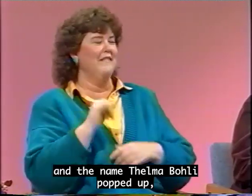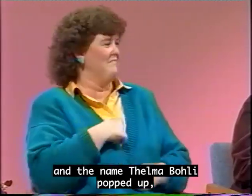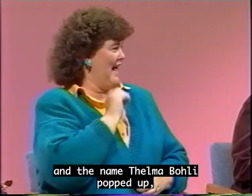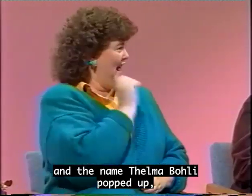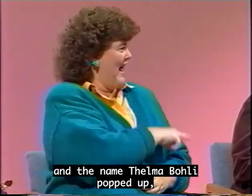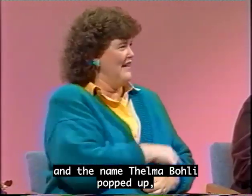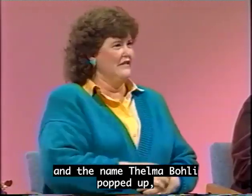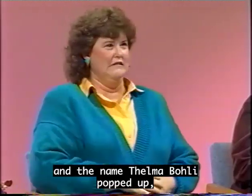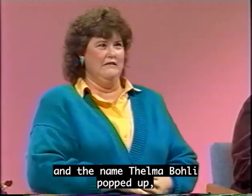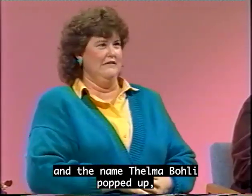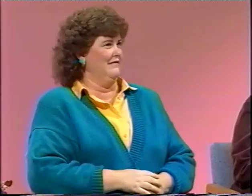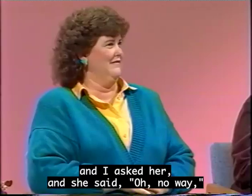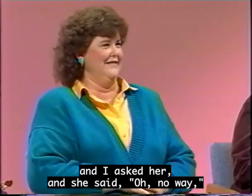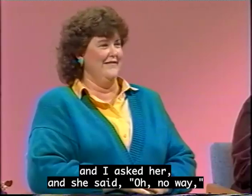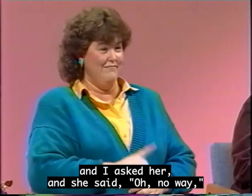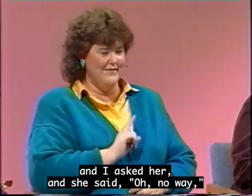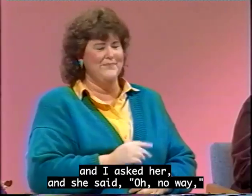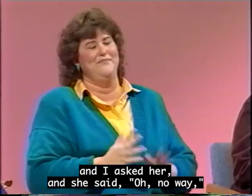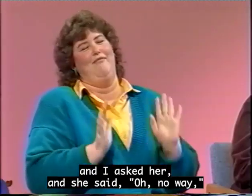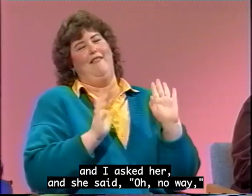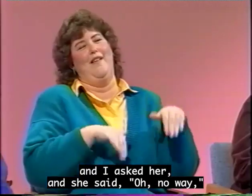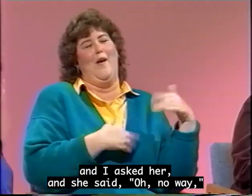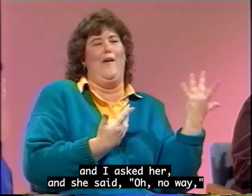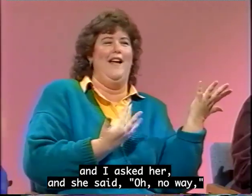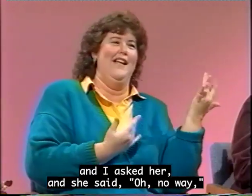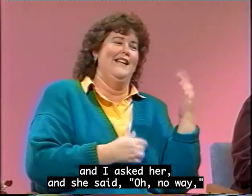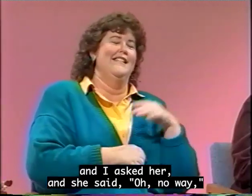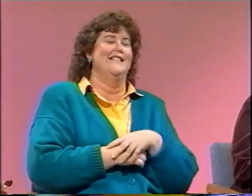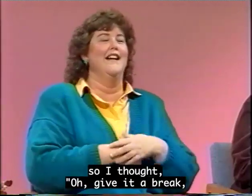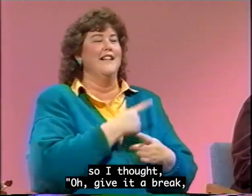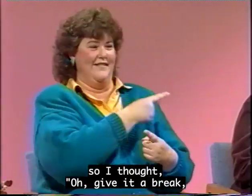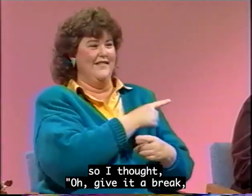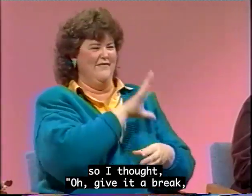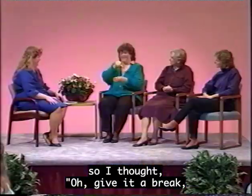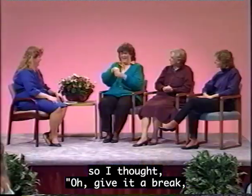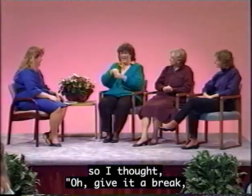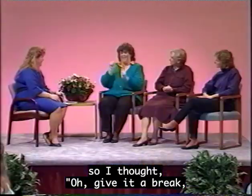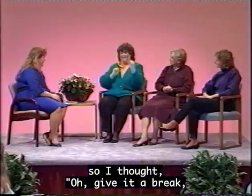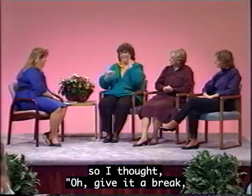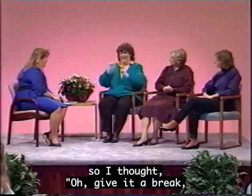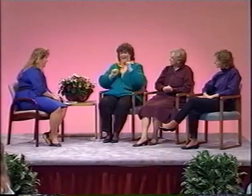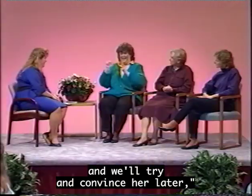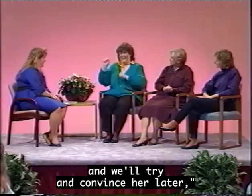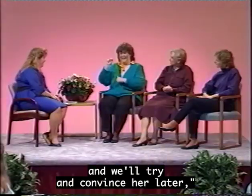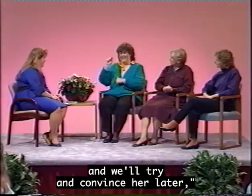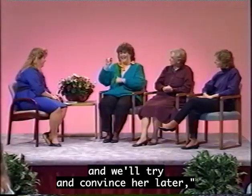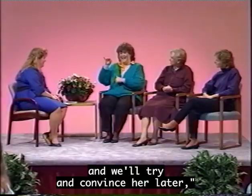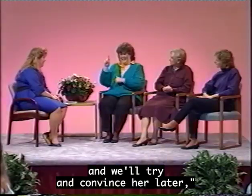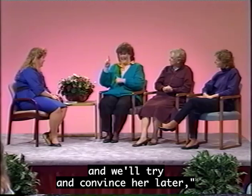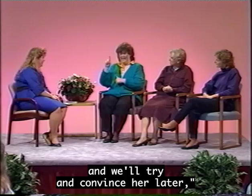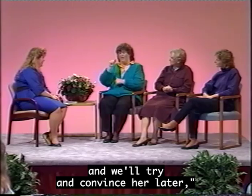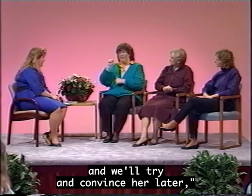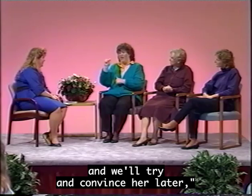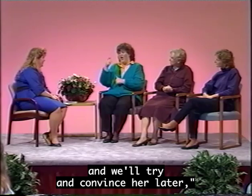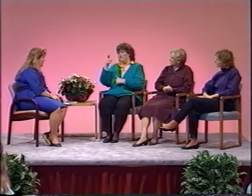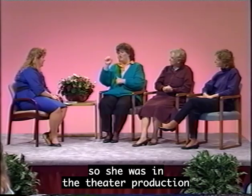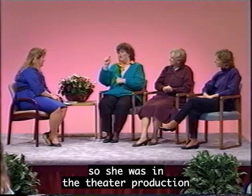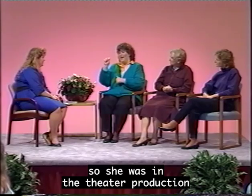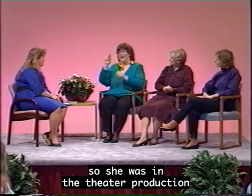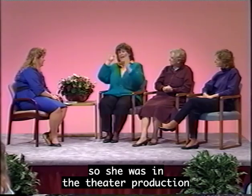Thelma Bohli popped up, and I asked her, and she said, oh, no way. So I thought, give it a break, and we'll try and convince her later. So she was in